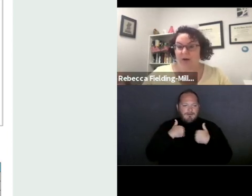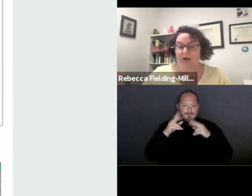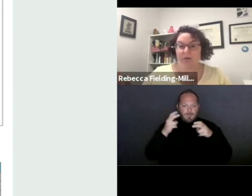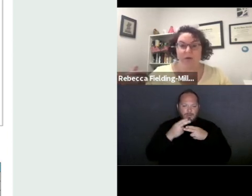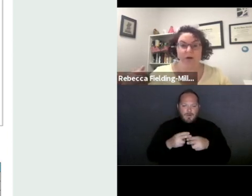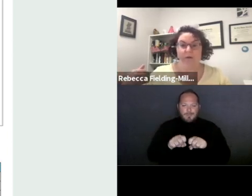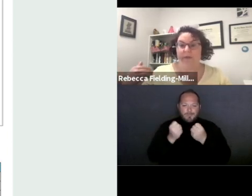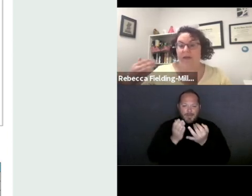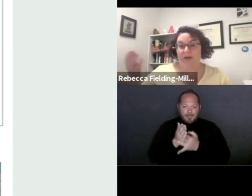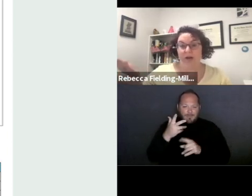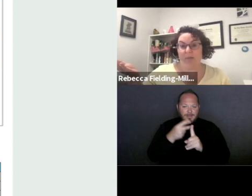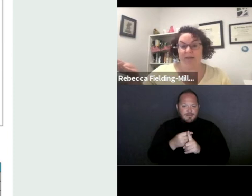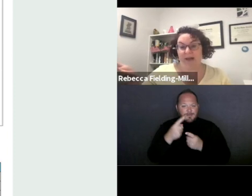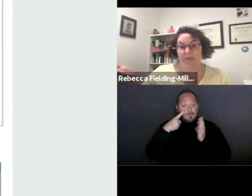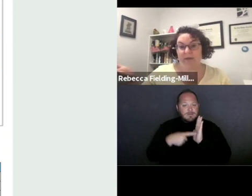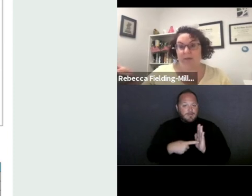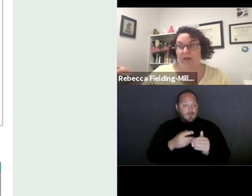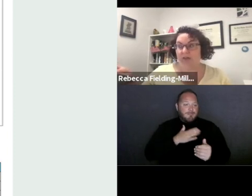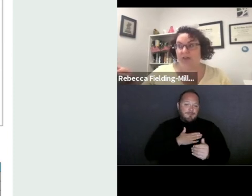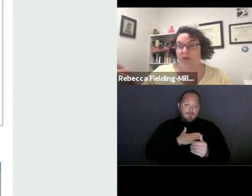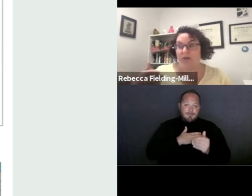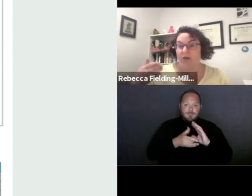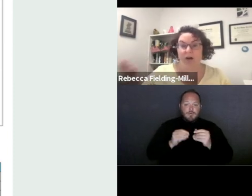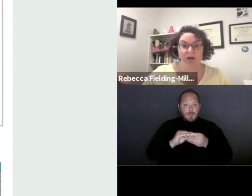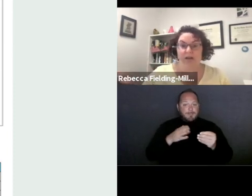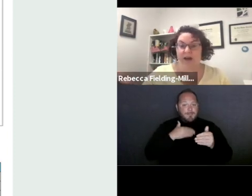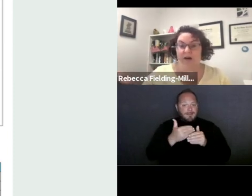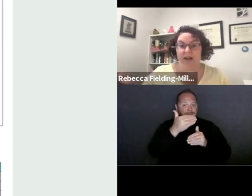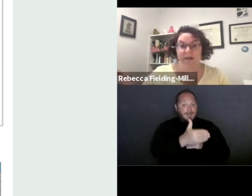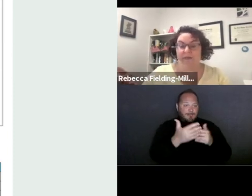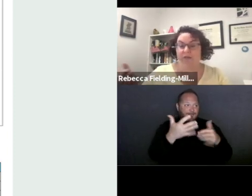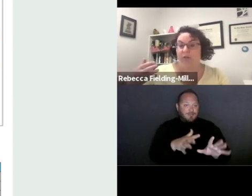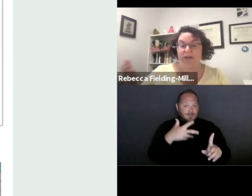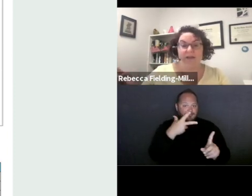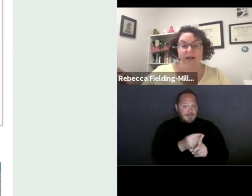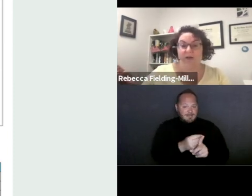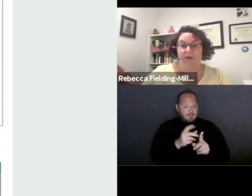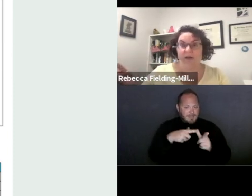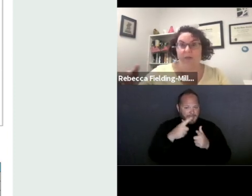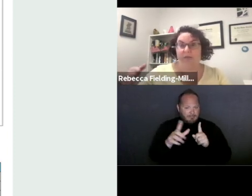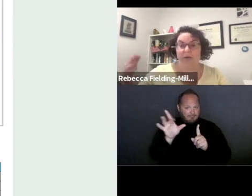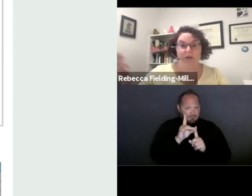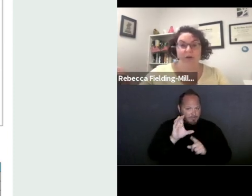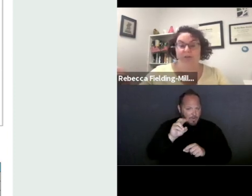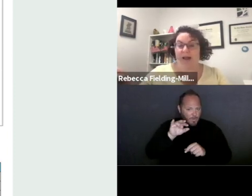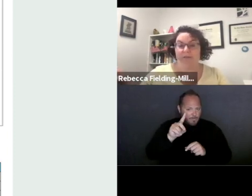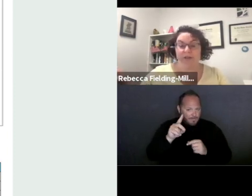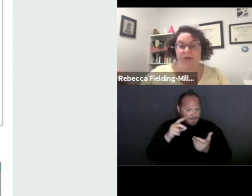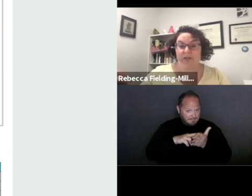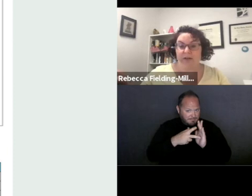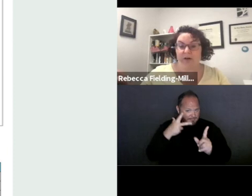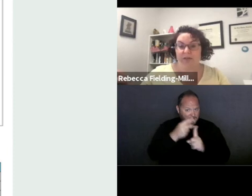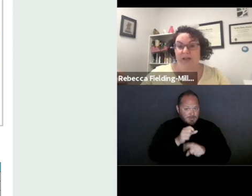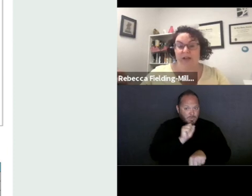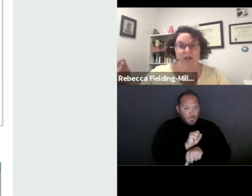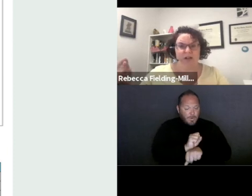even work? Or, my family went to a cookout and 2 of the kids had COVID, and before you know it, 5 of the